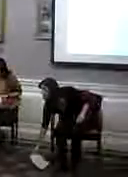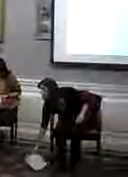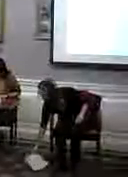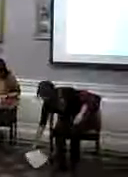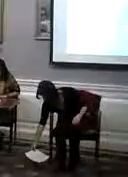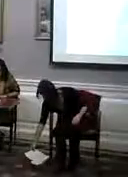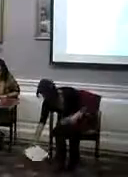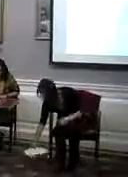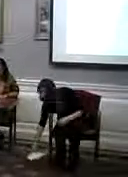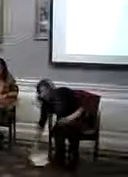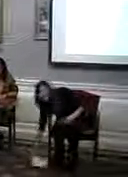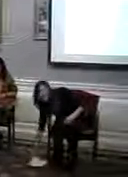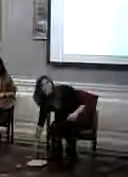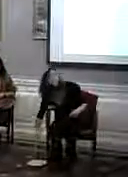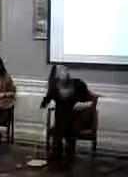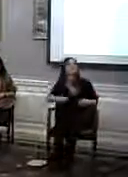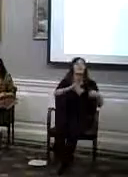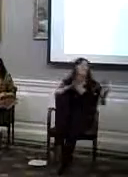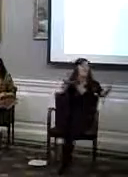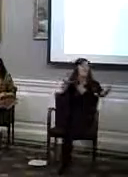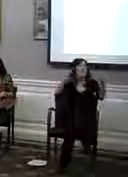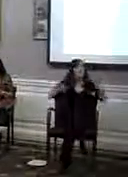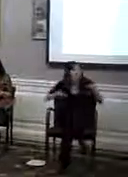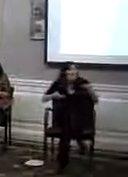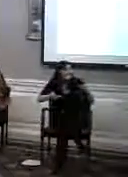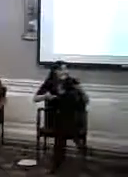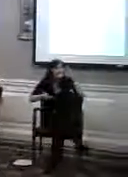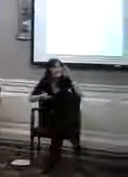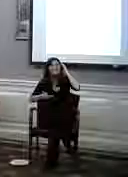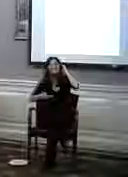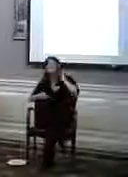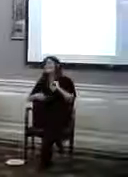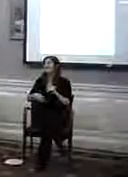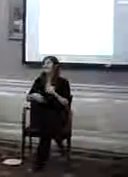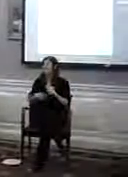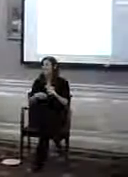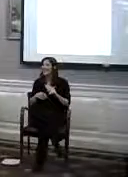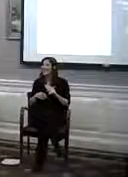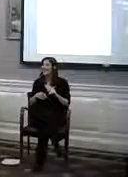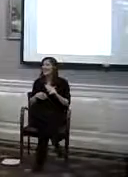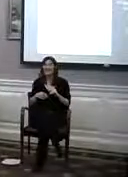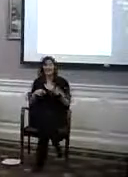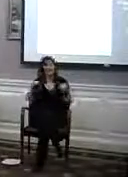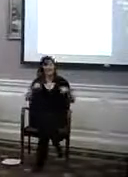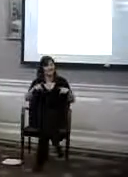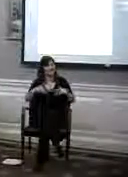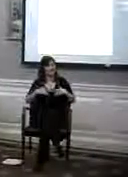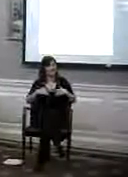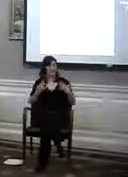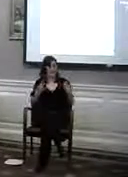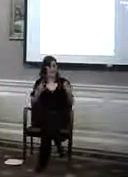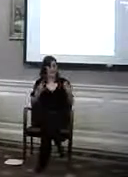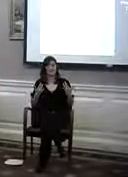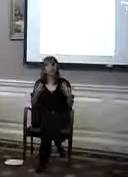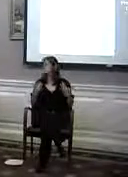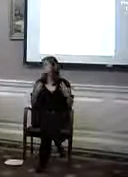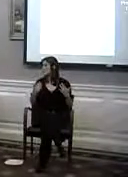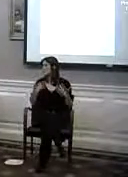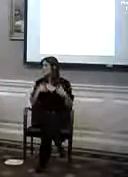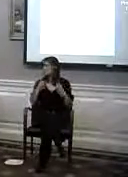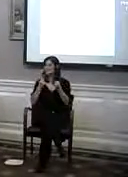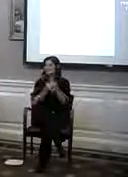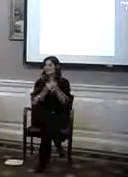nice sunny lovely afternoon. This is an event co-sponsored by the Civic and Moral Education